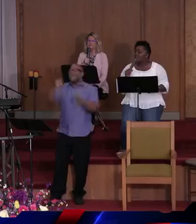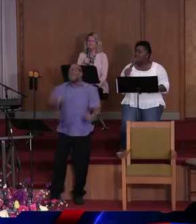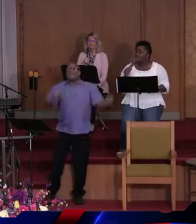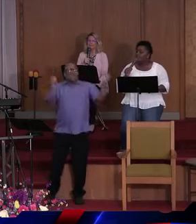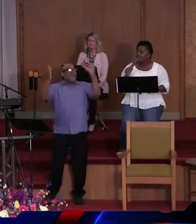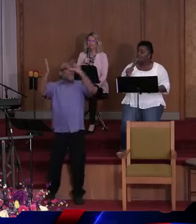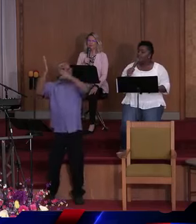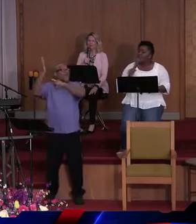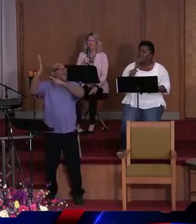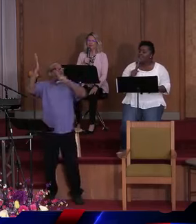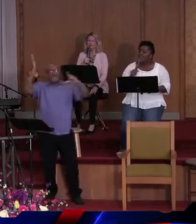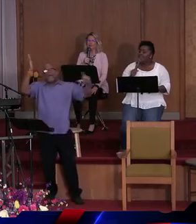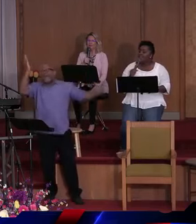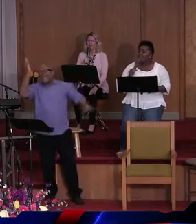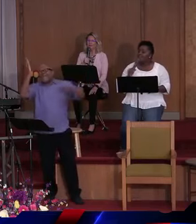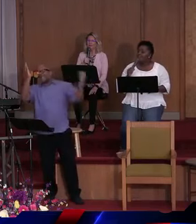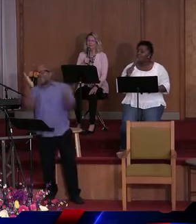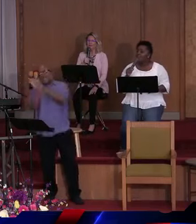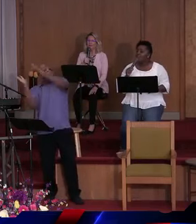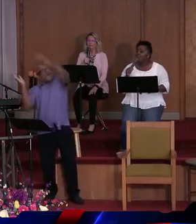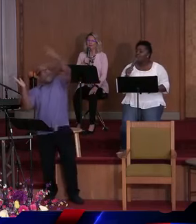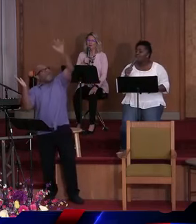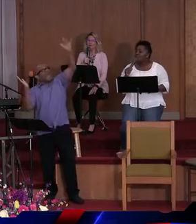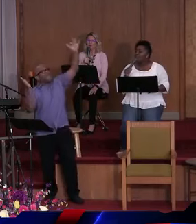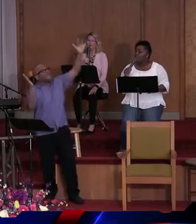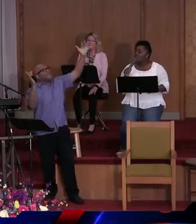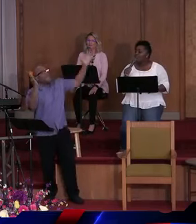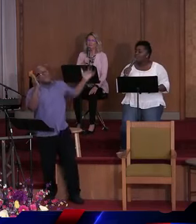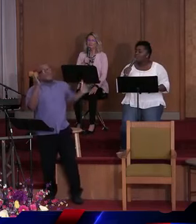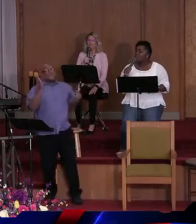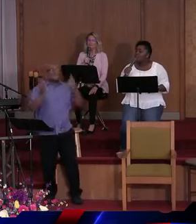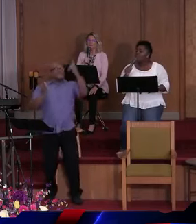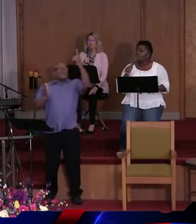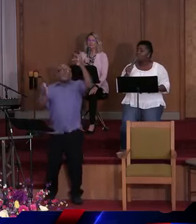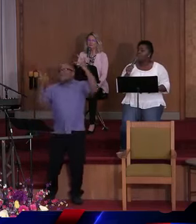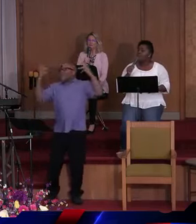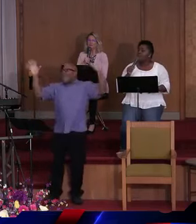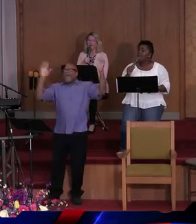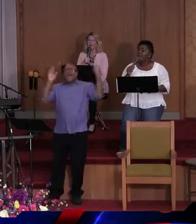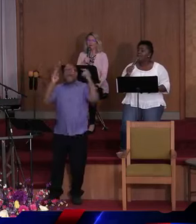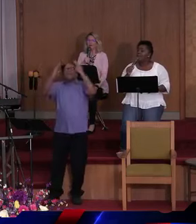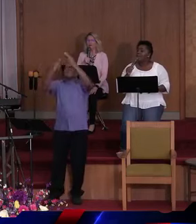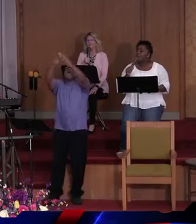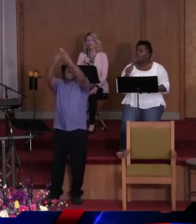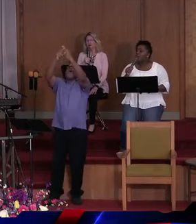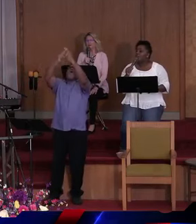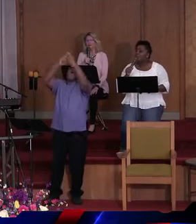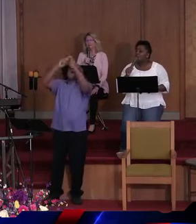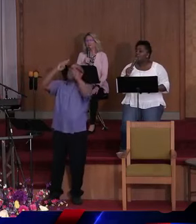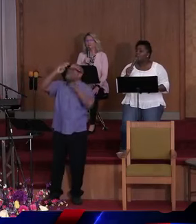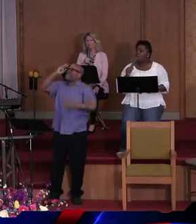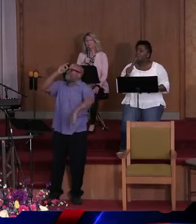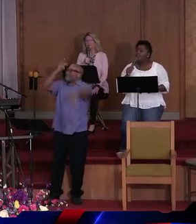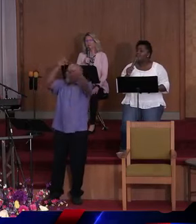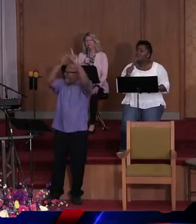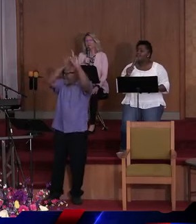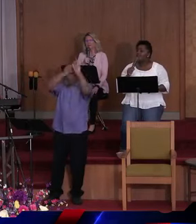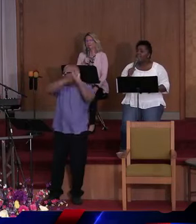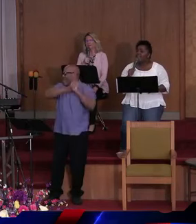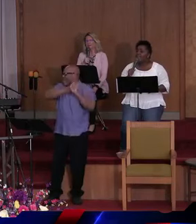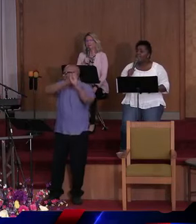Almighty, Lord of glory, you have called me